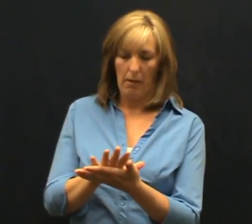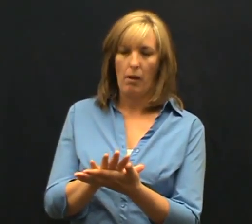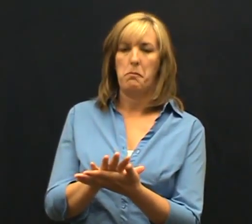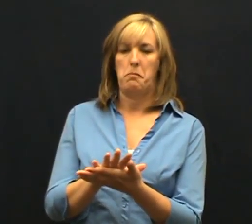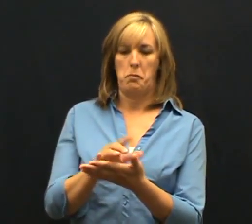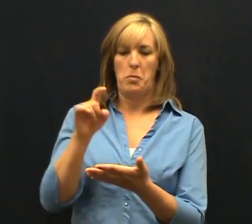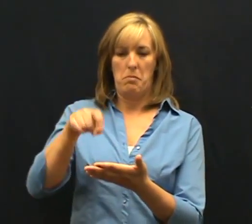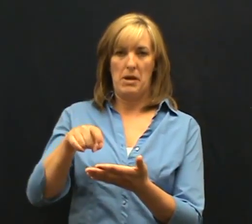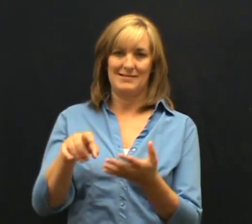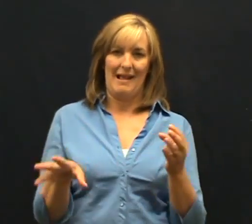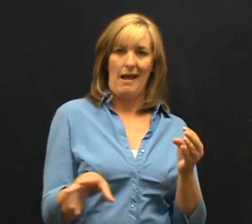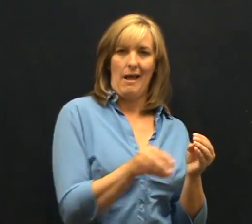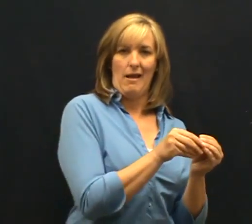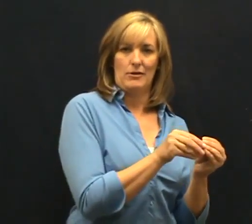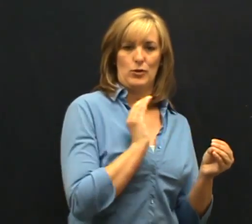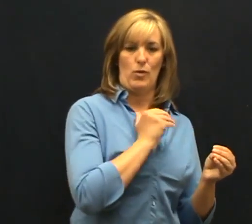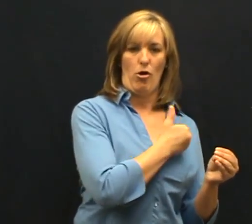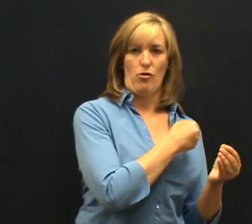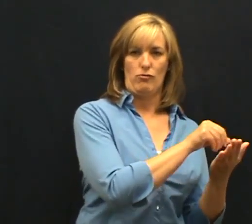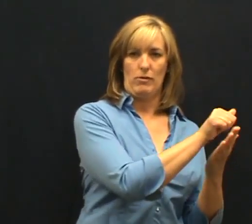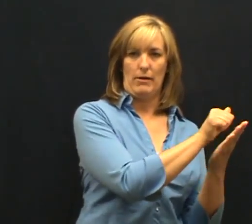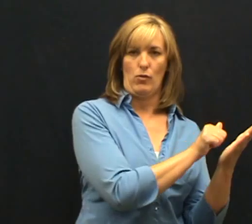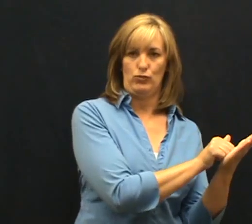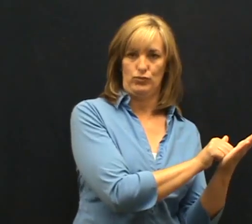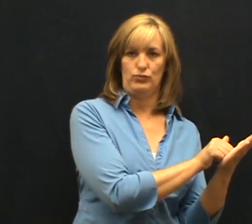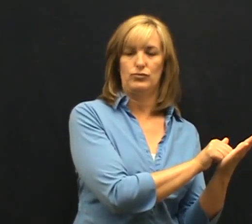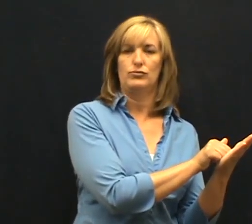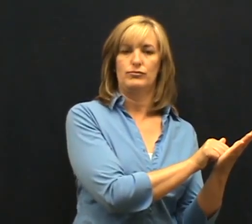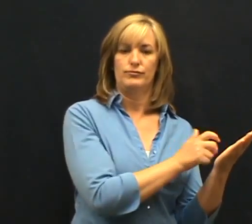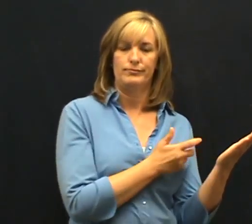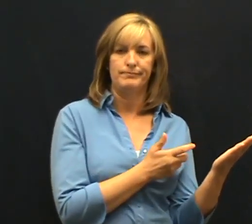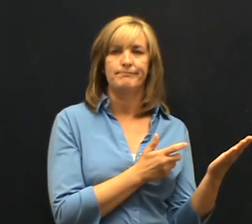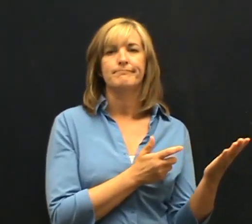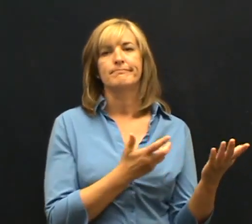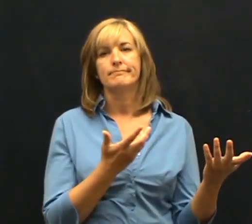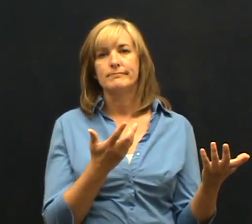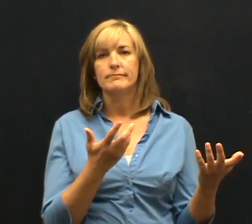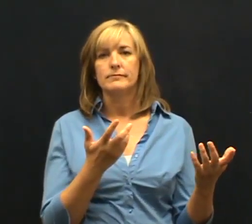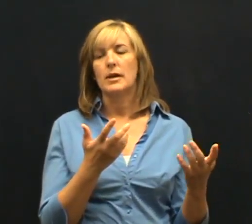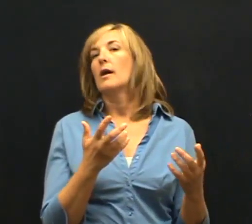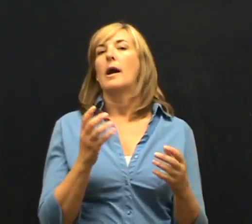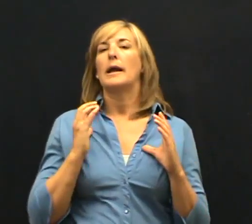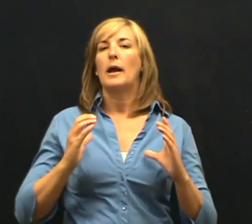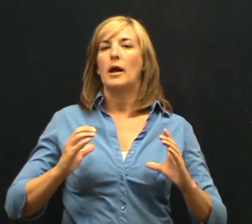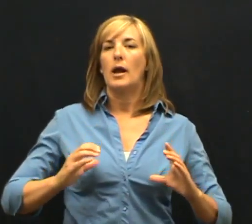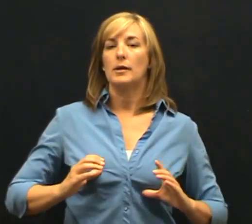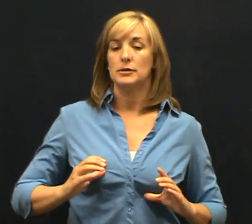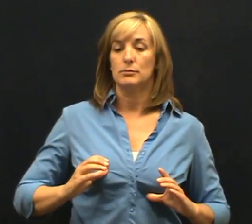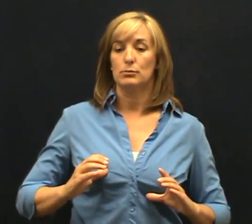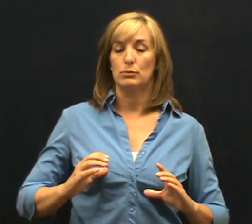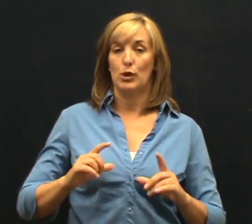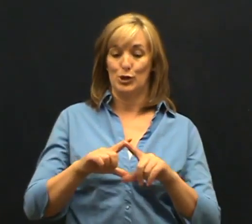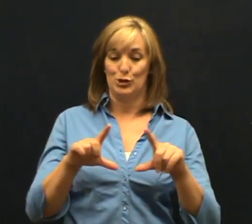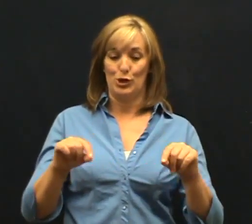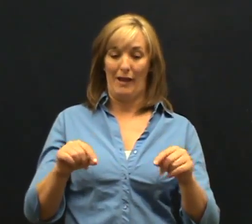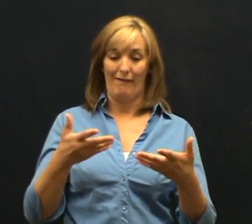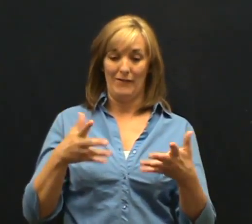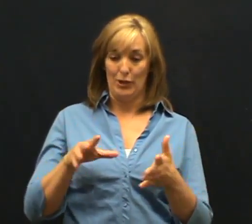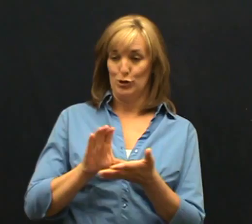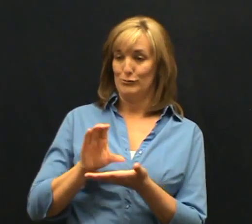well. And again, like we said, customer checks that we deposited that bounced, so the bank would subtract them back